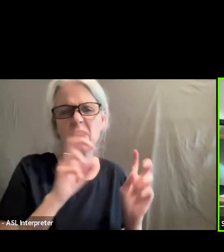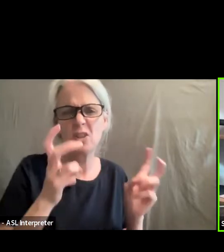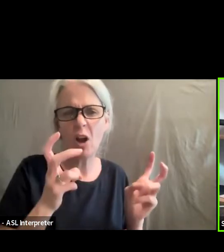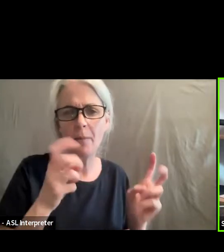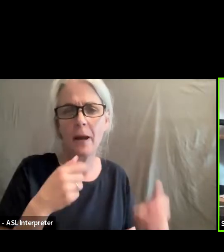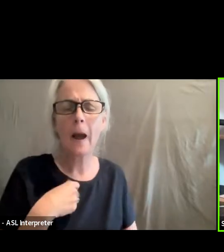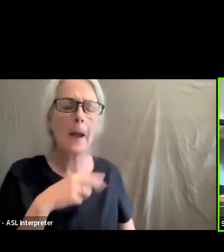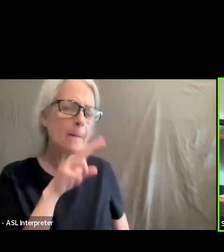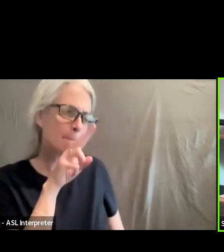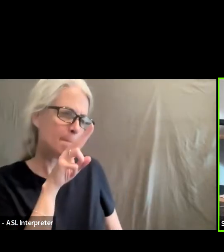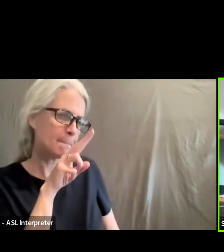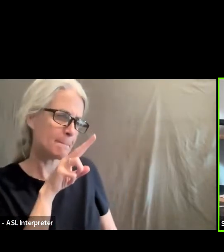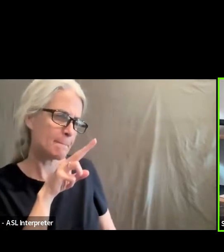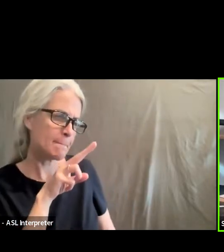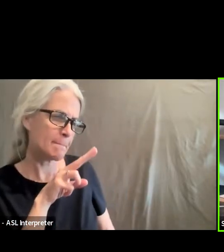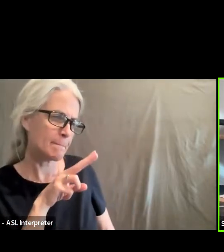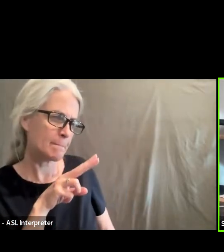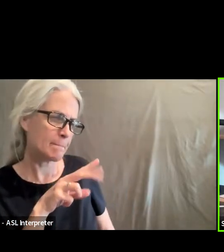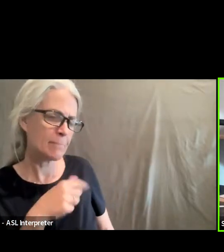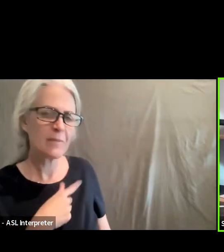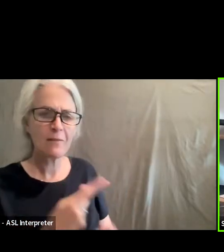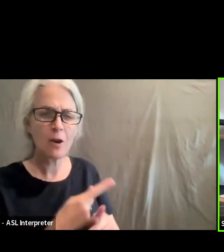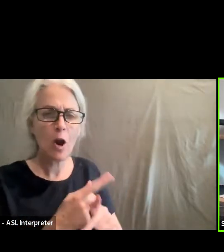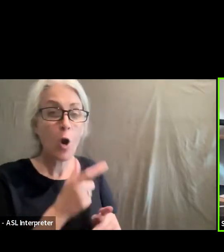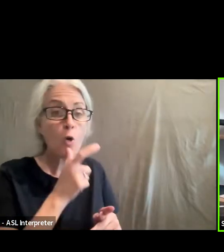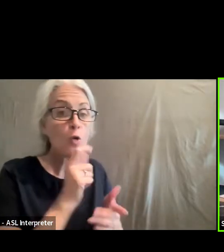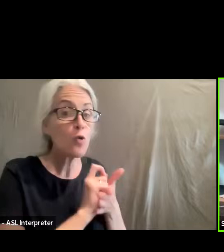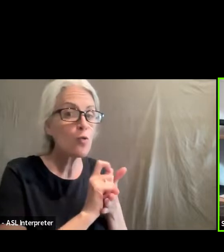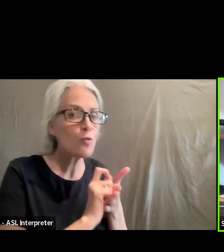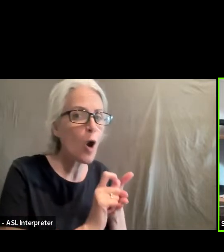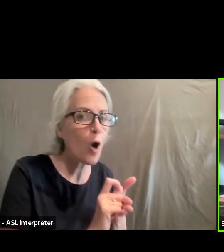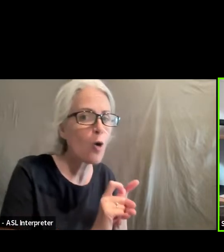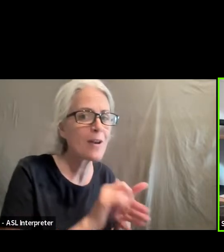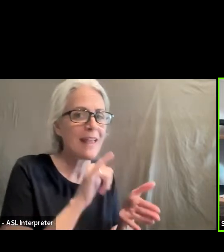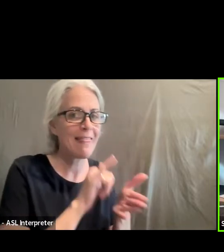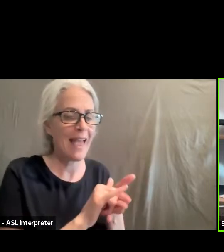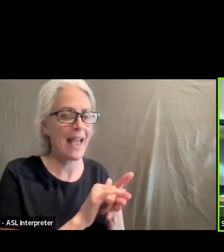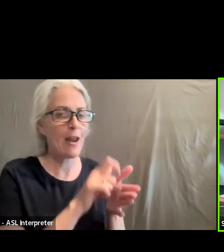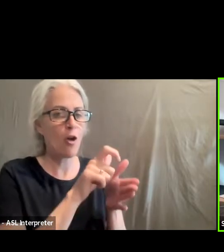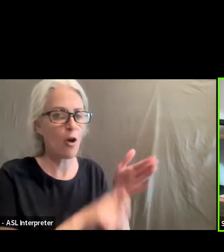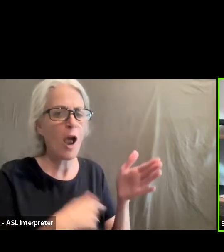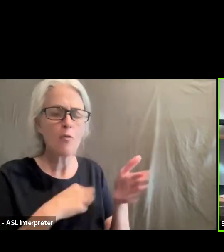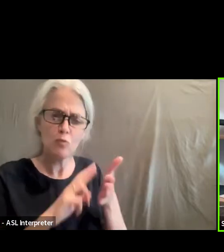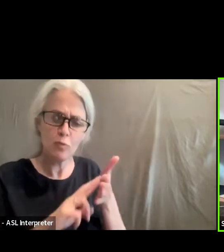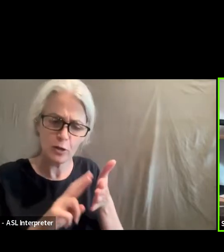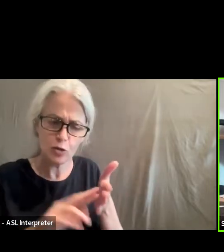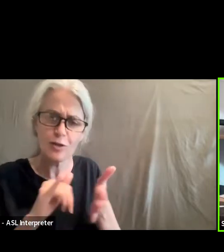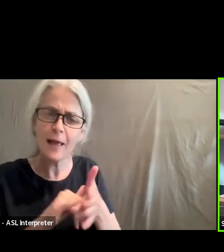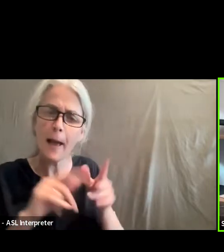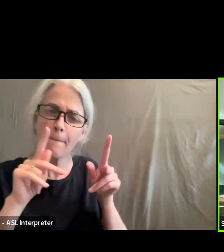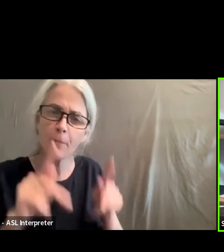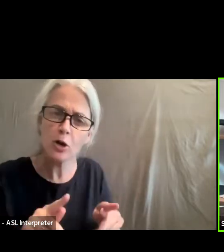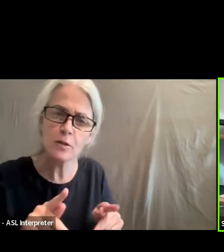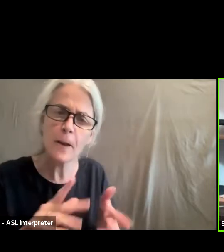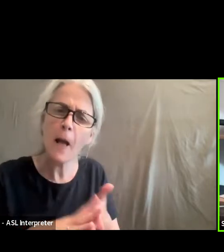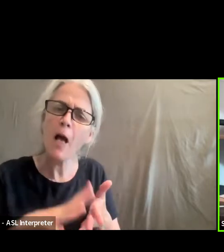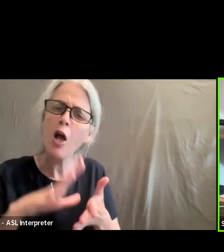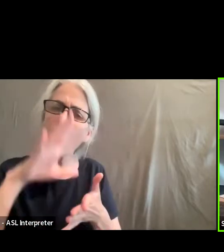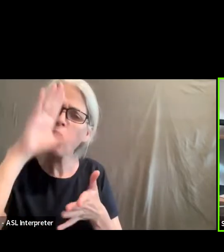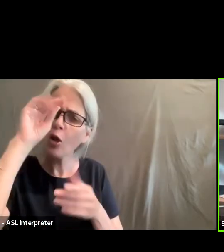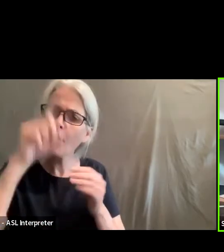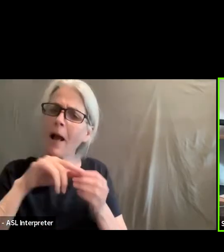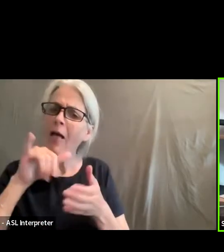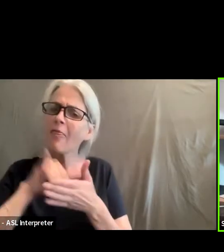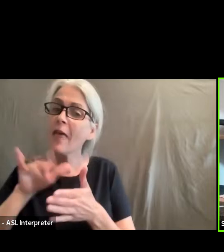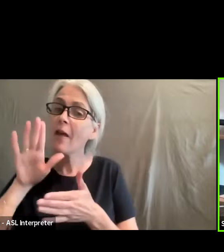can look at the author of that article. I can research that author. I can, by researching that author, maybe learn about that